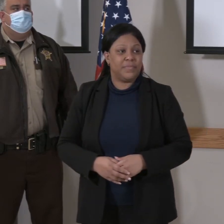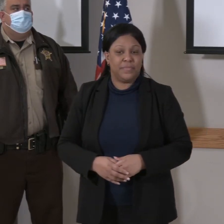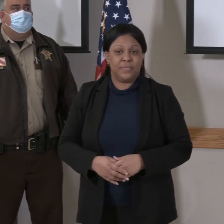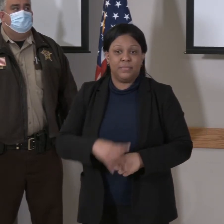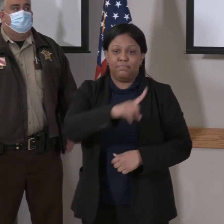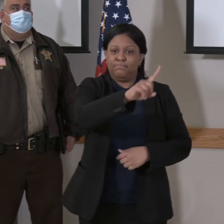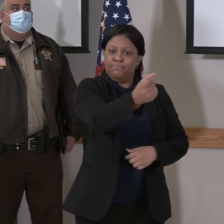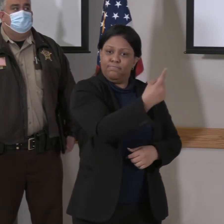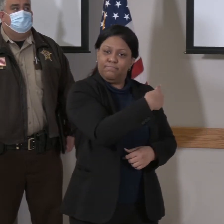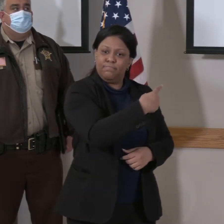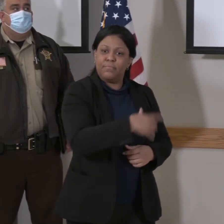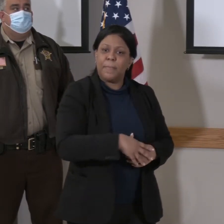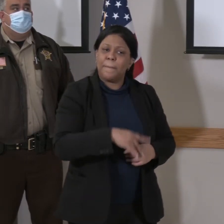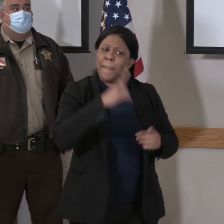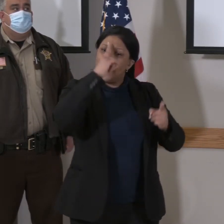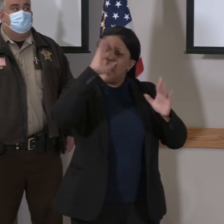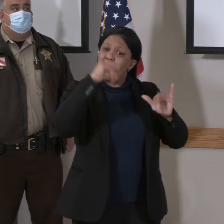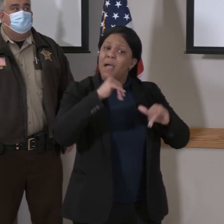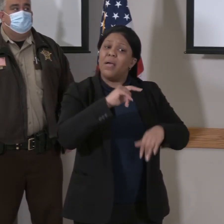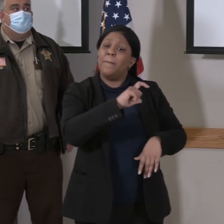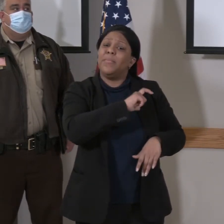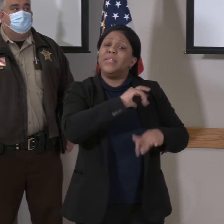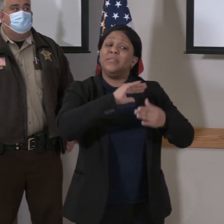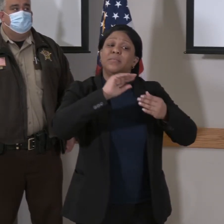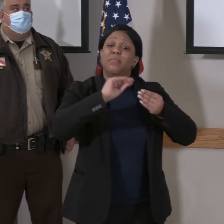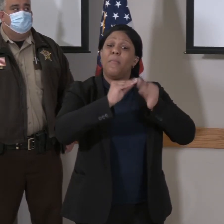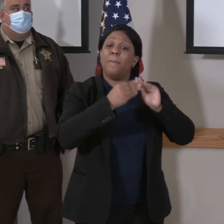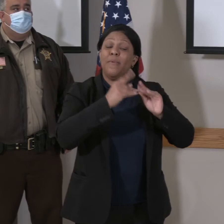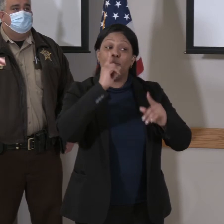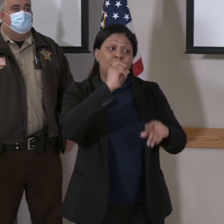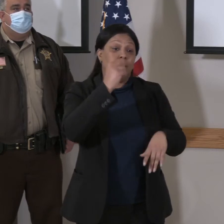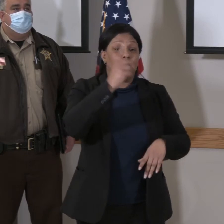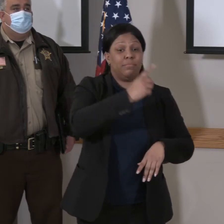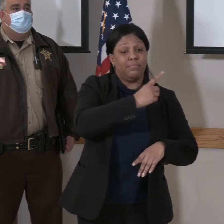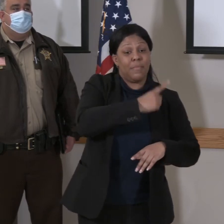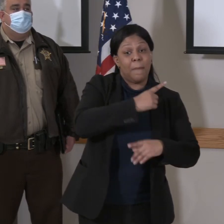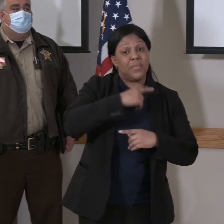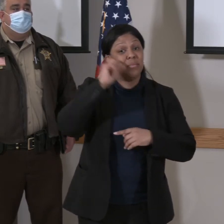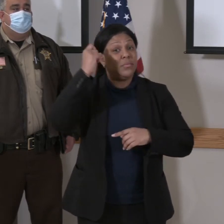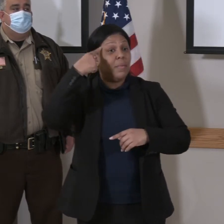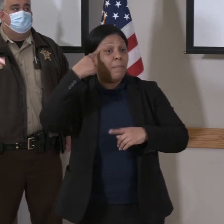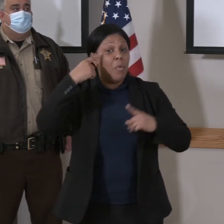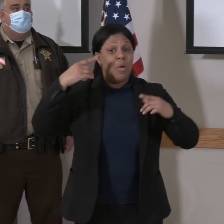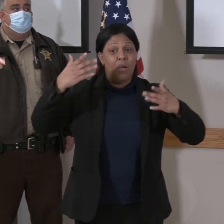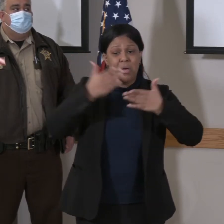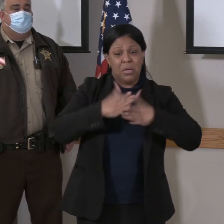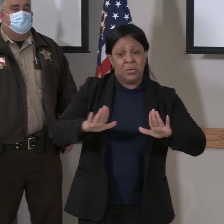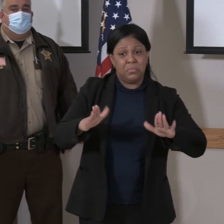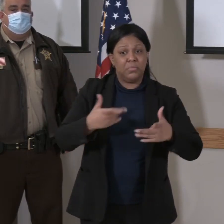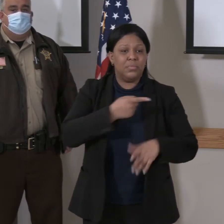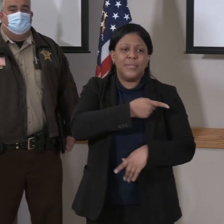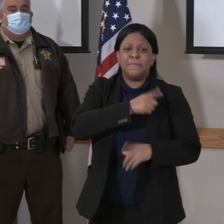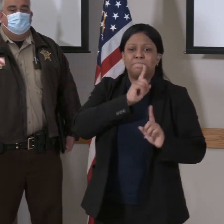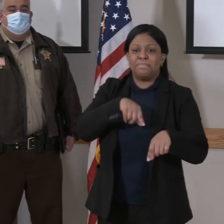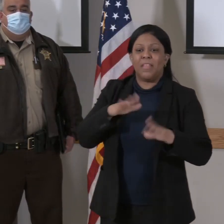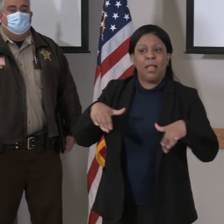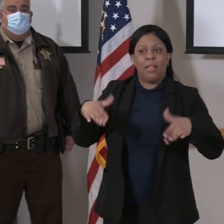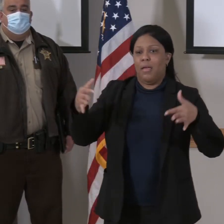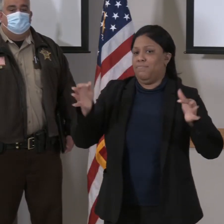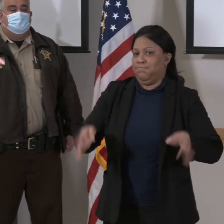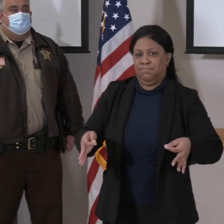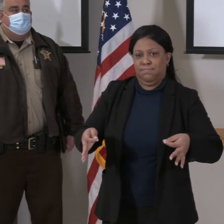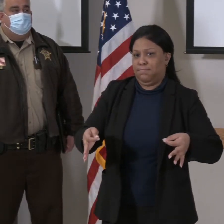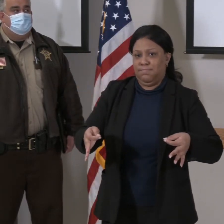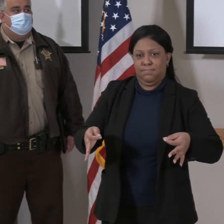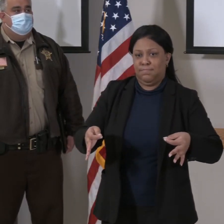That's still a work in progress, quite honestly. a month ago, 2 months ago, I would tell you that we didn't